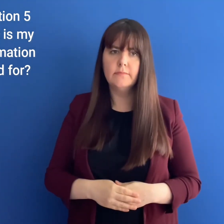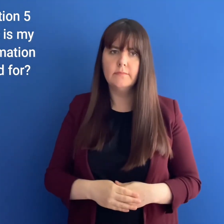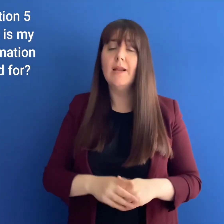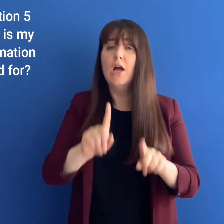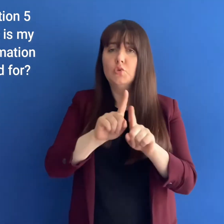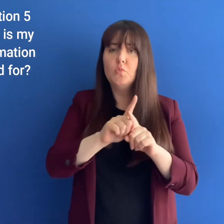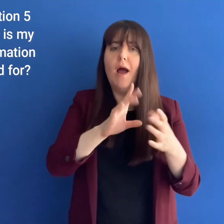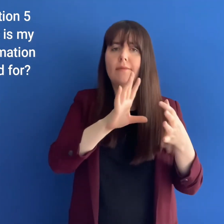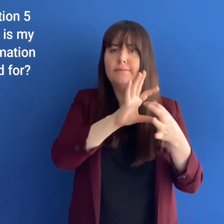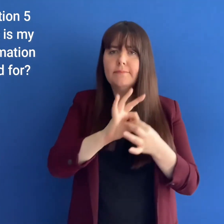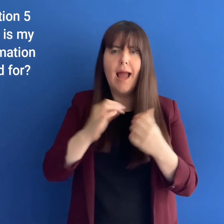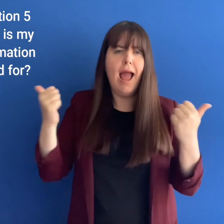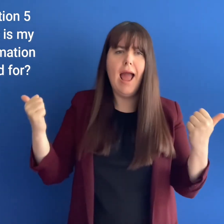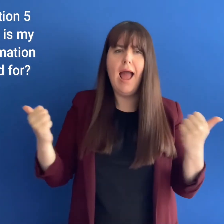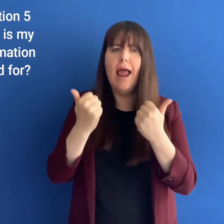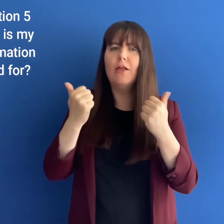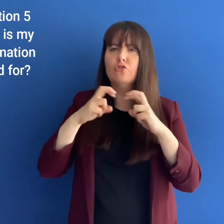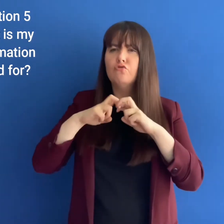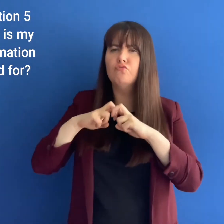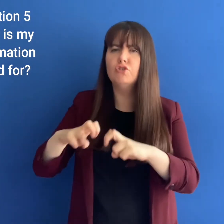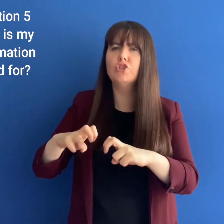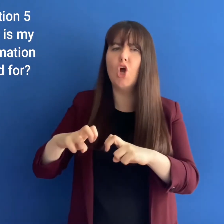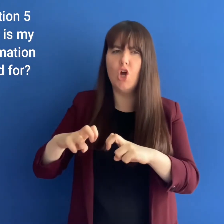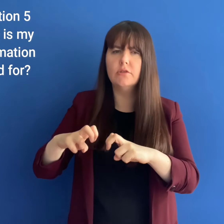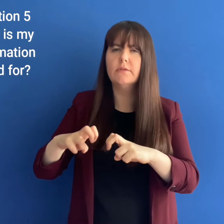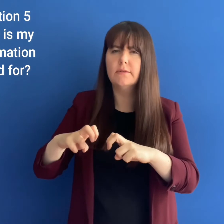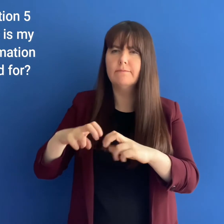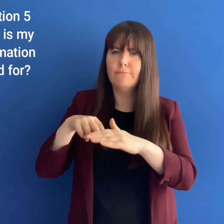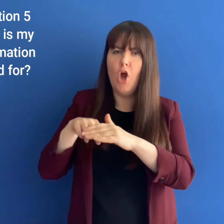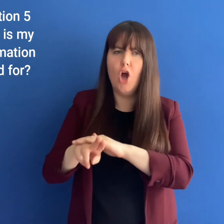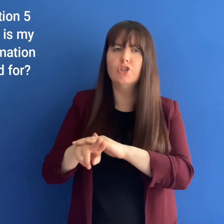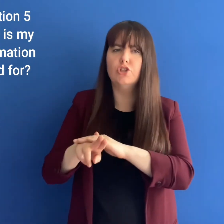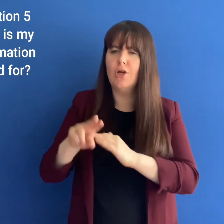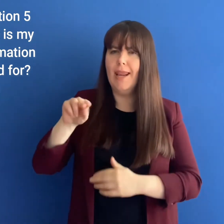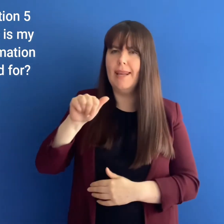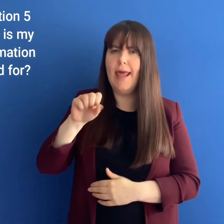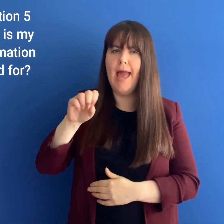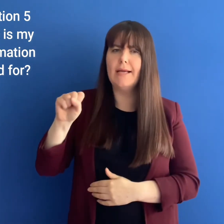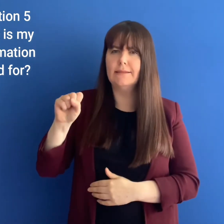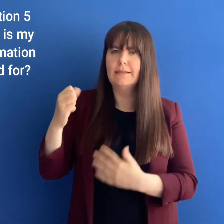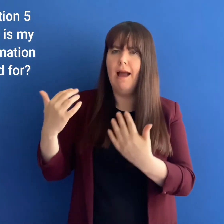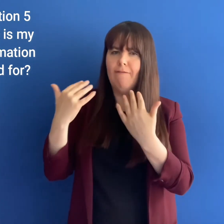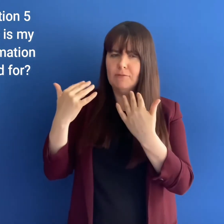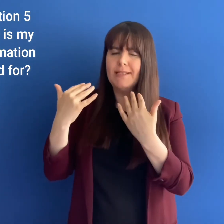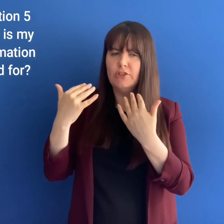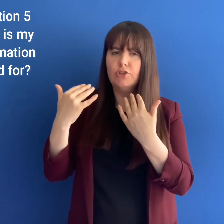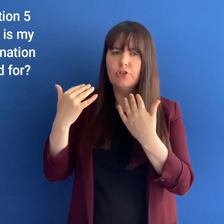information. This also applies to any research carried out using the NASS data, which